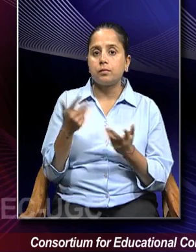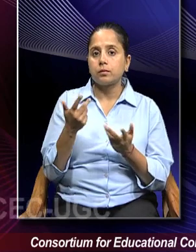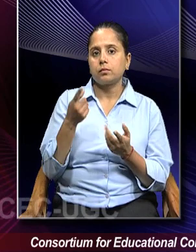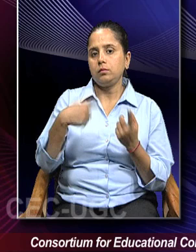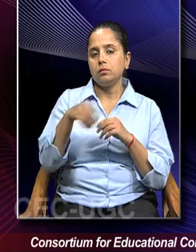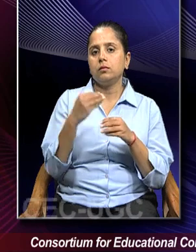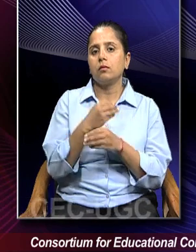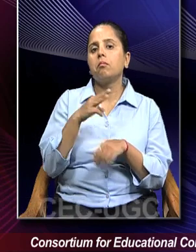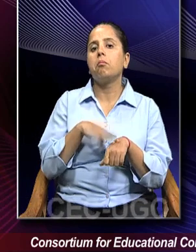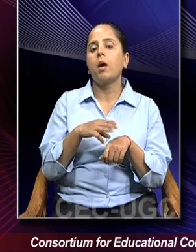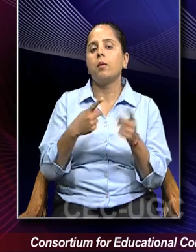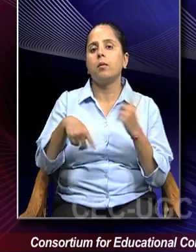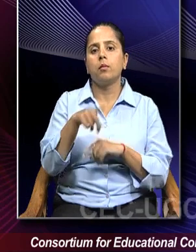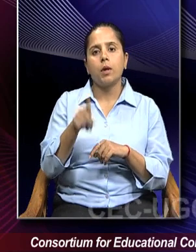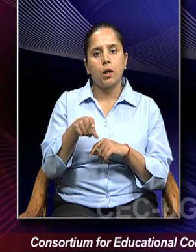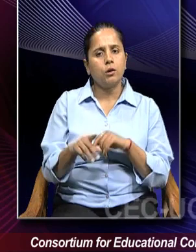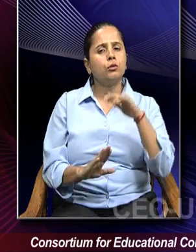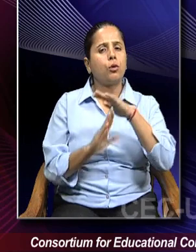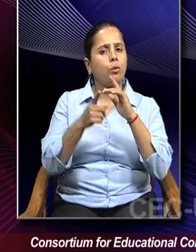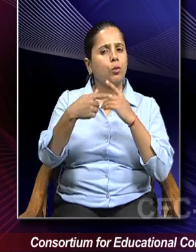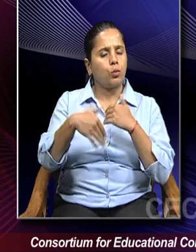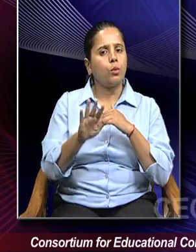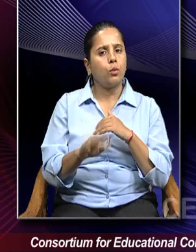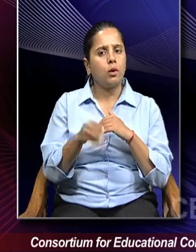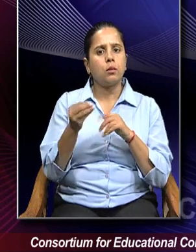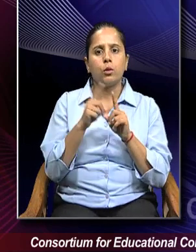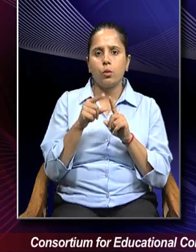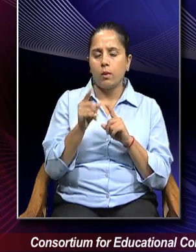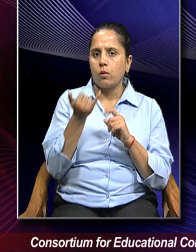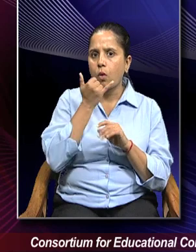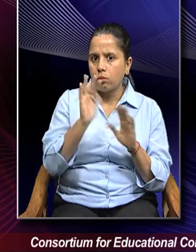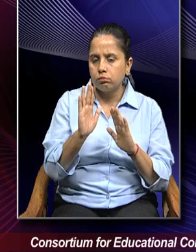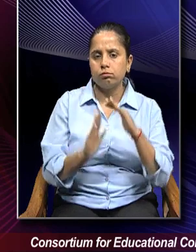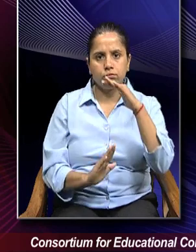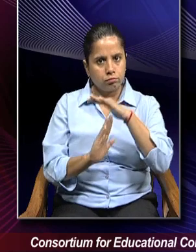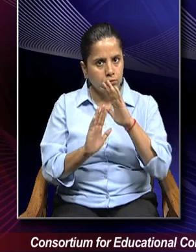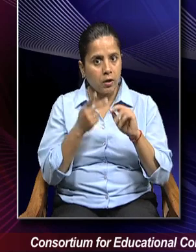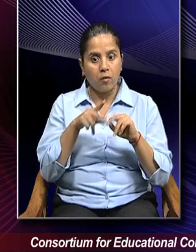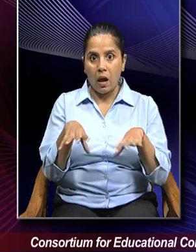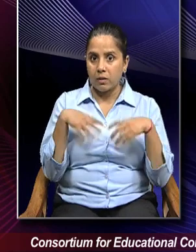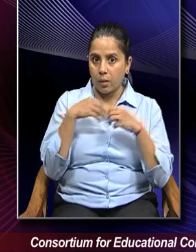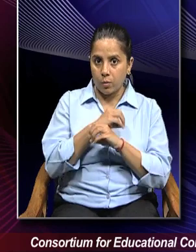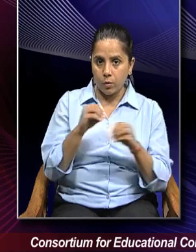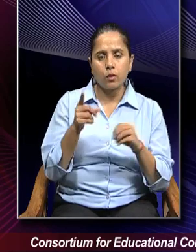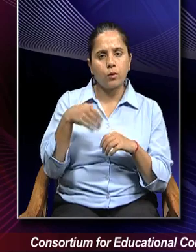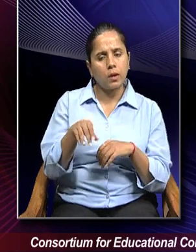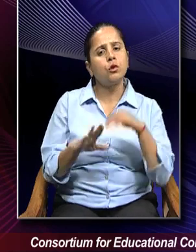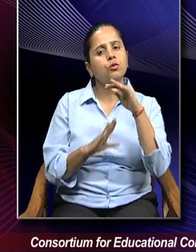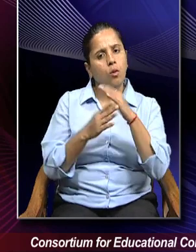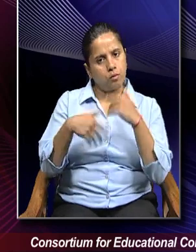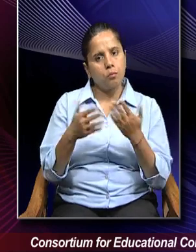peer members are going to stop you from doing something wrong, and or if it is not acceptable, they will actually stop